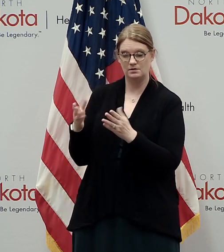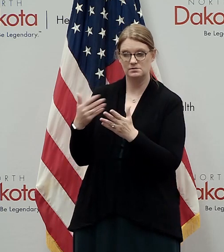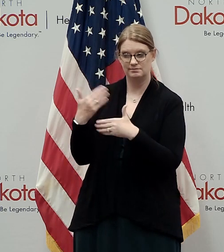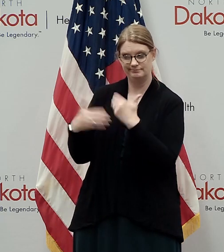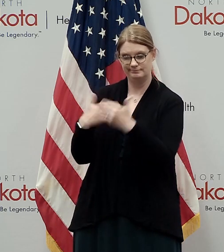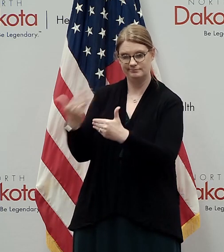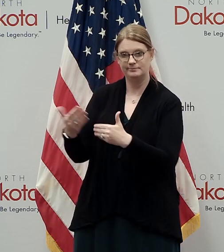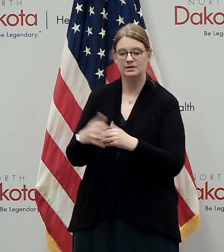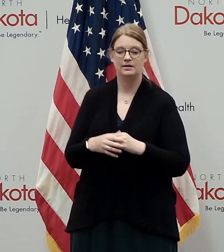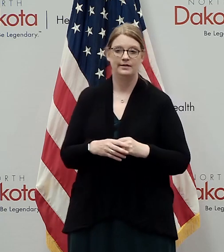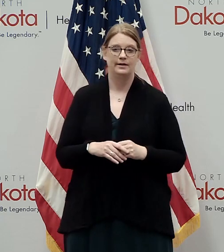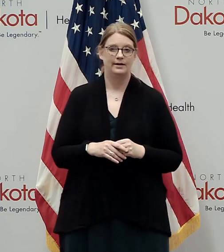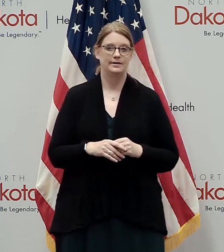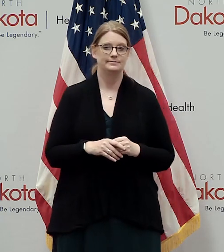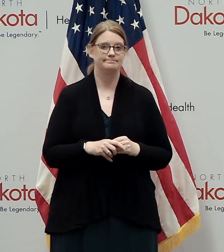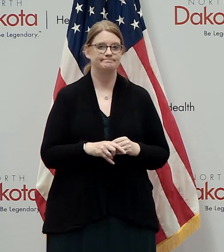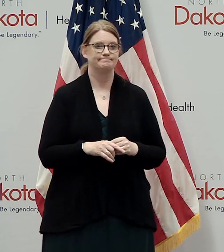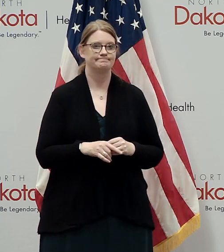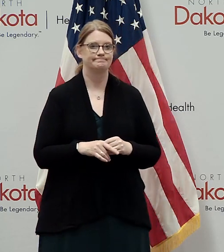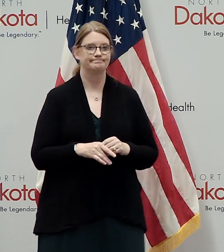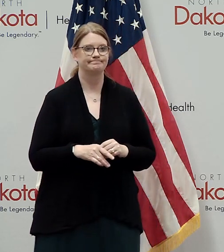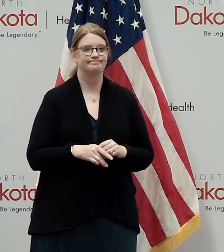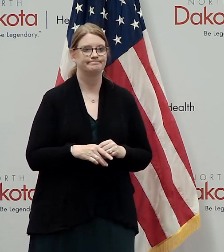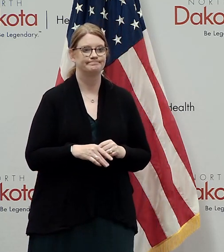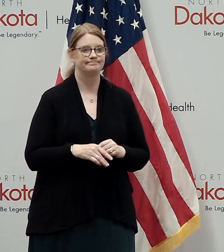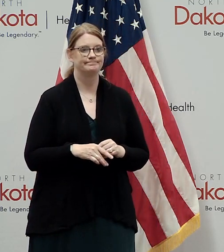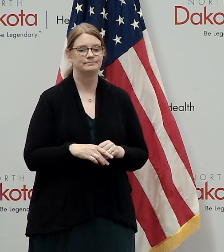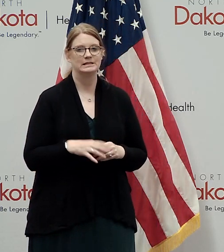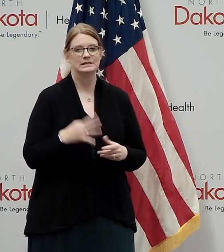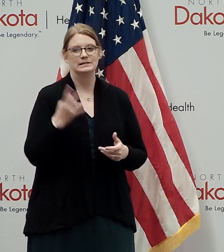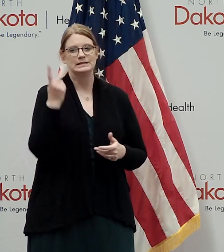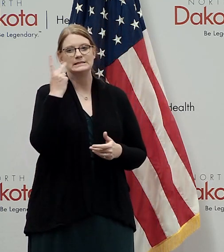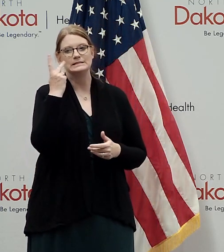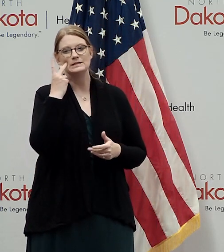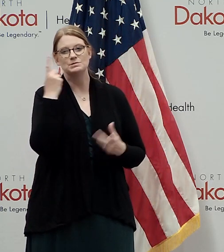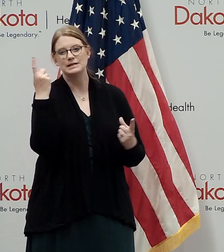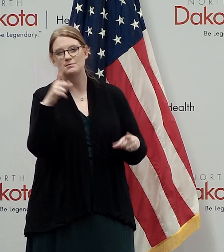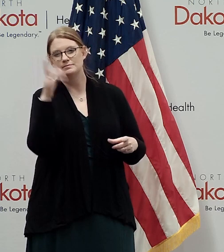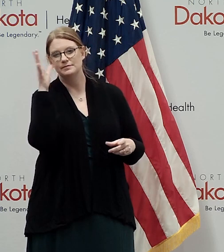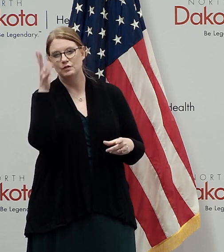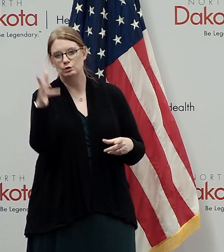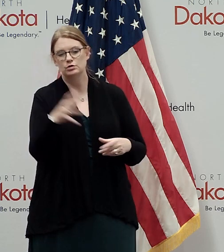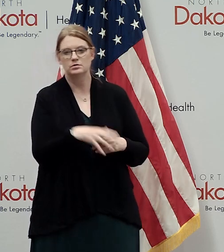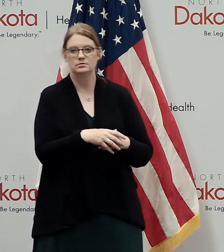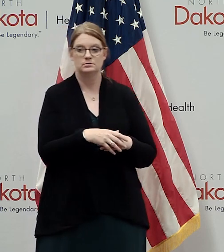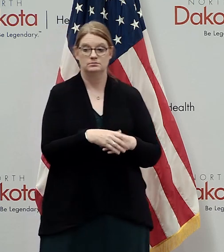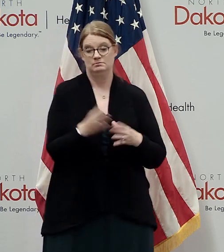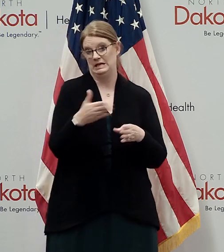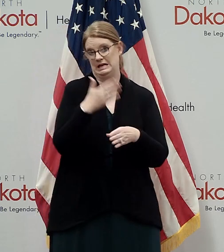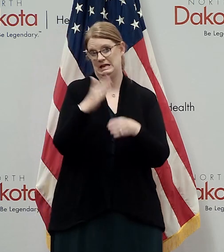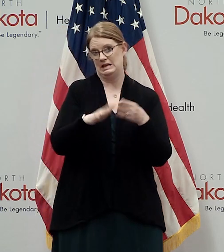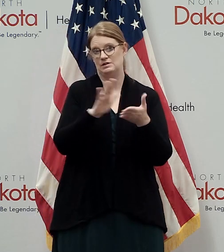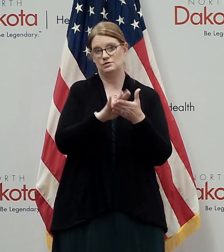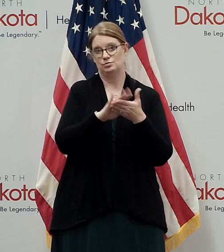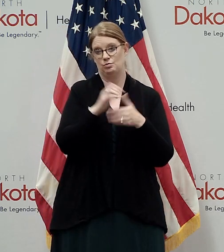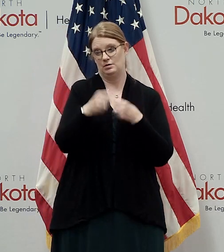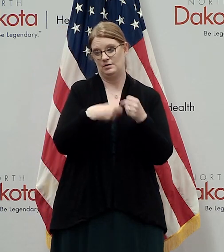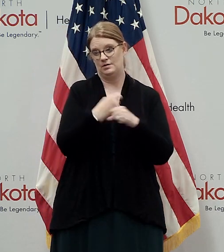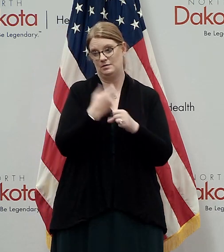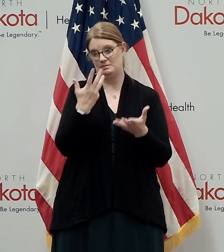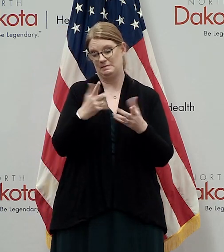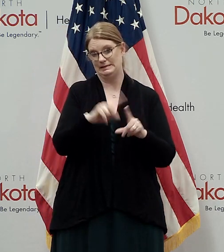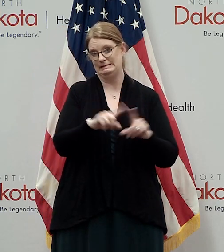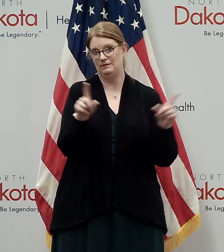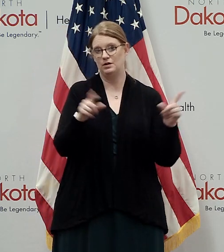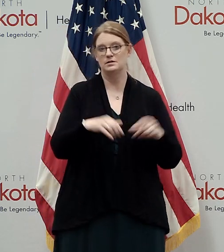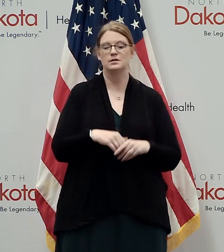again. See what else may be coming down the road. By the end of the school year, there may be very different things. This thing that came up